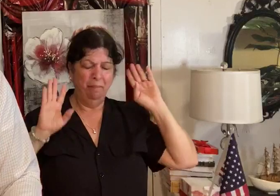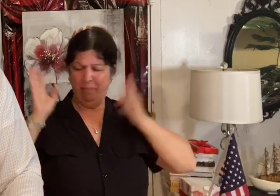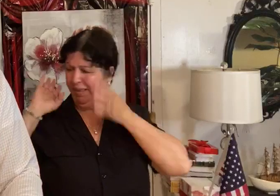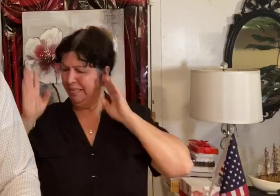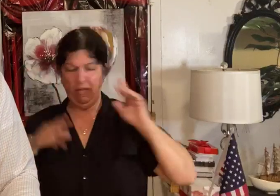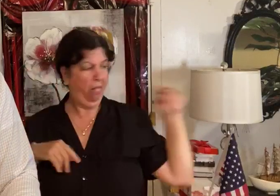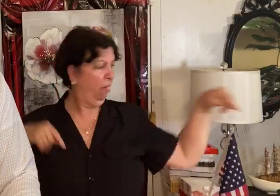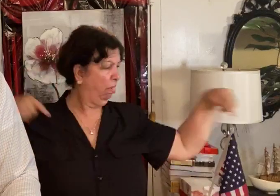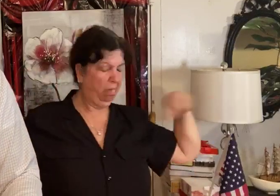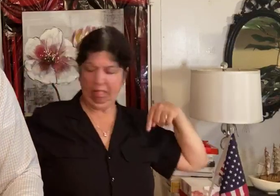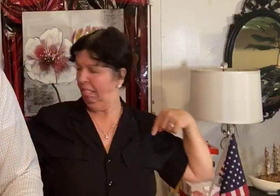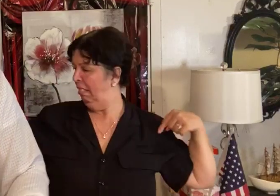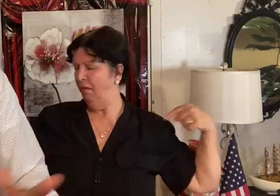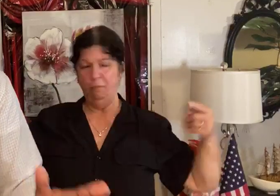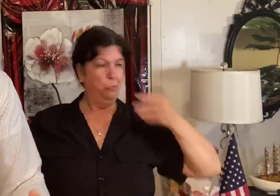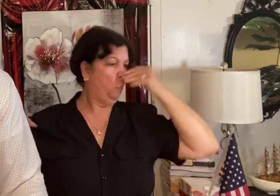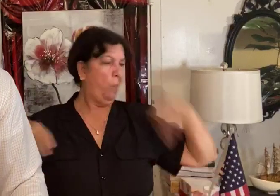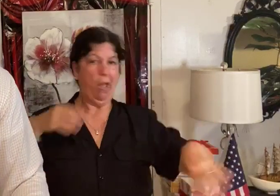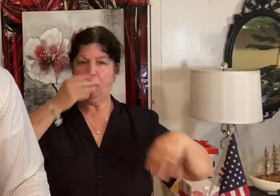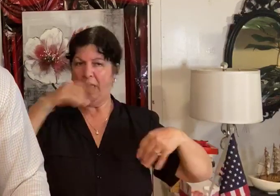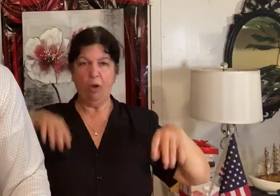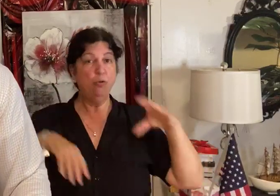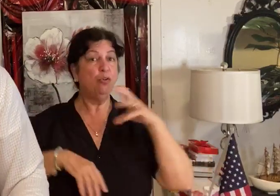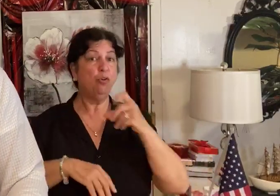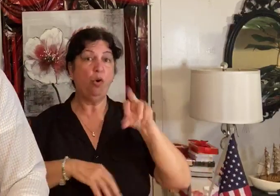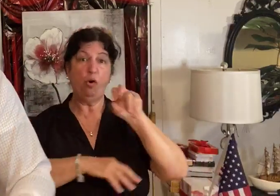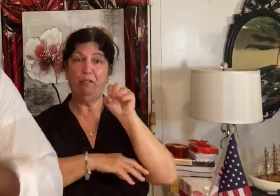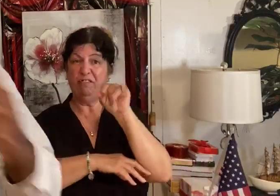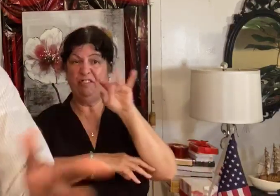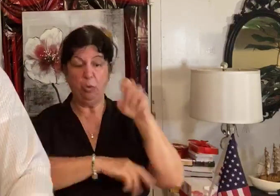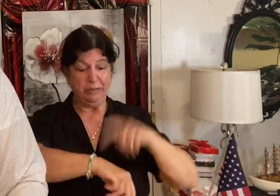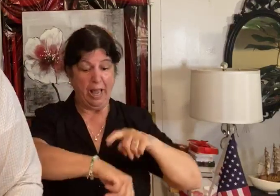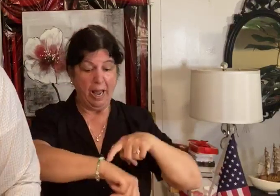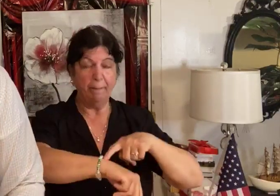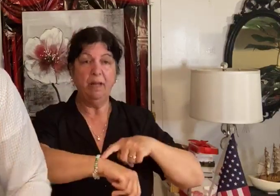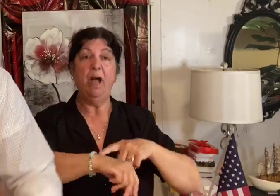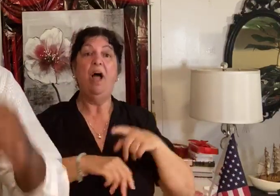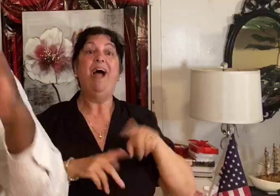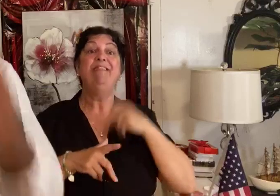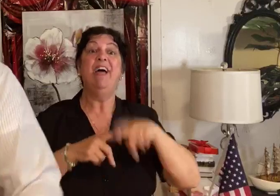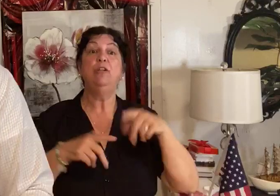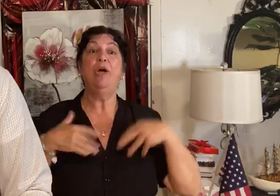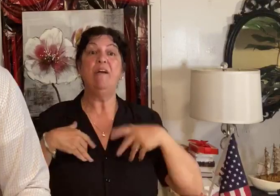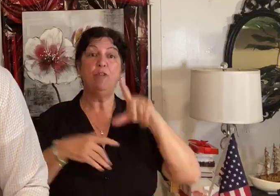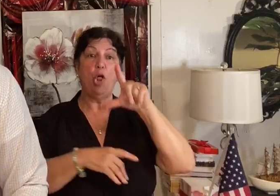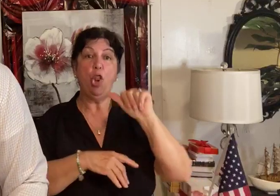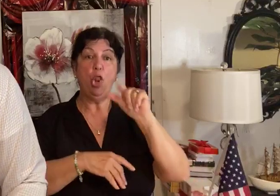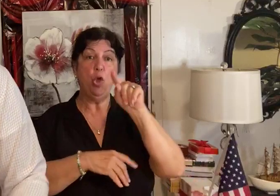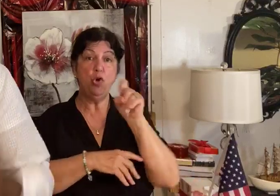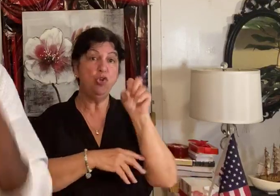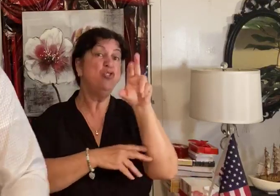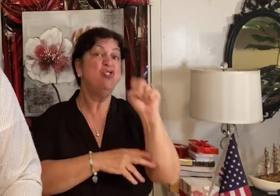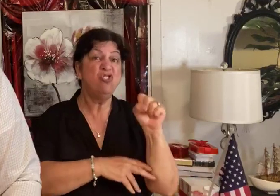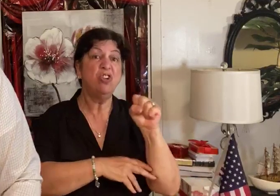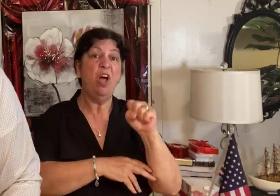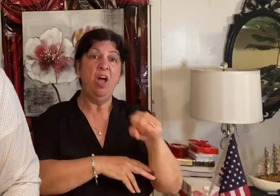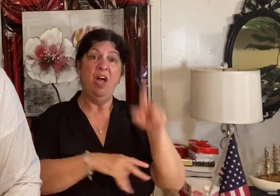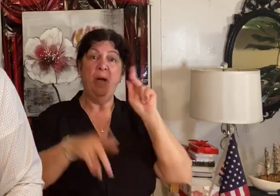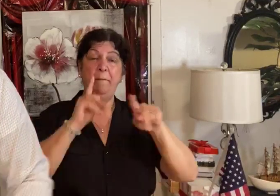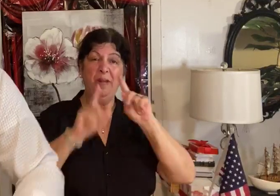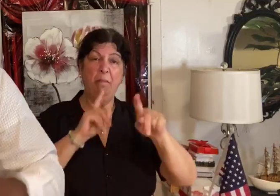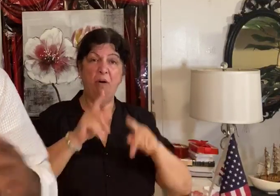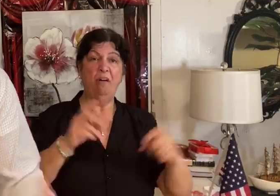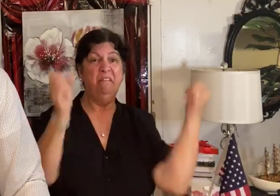to the curfews. You've got then the looters and the anarchists and the lawless out